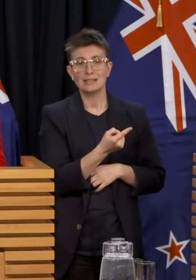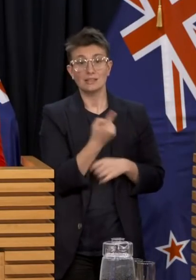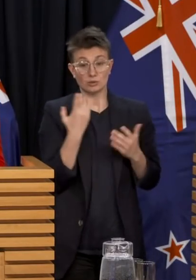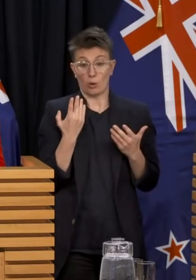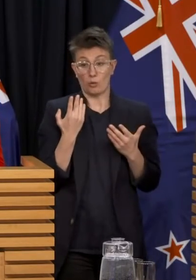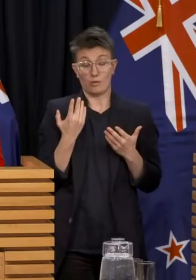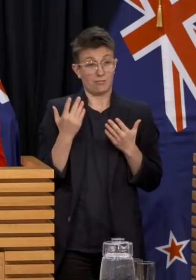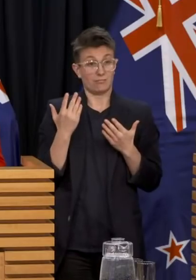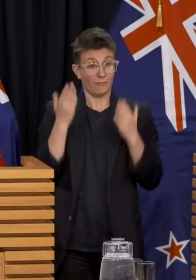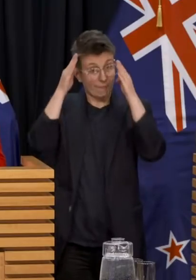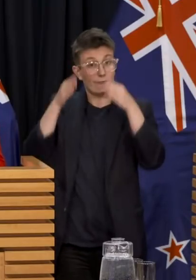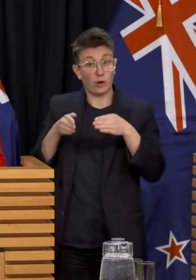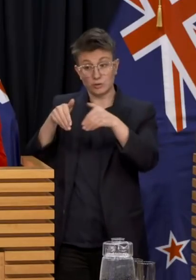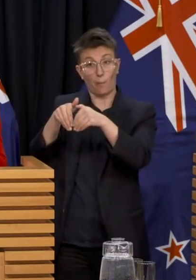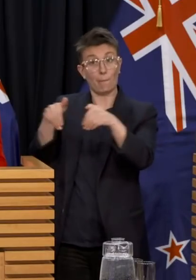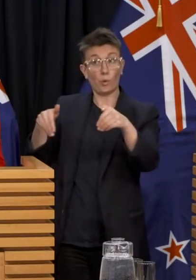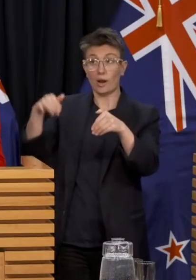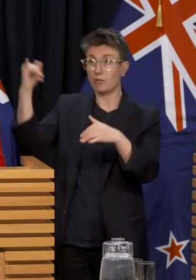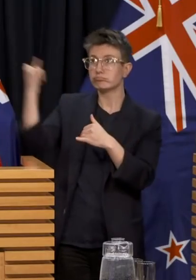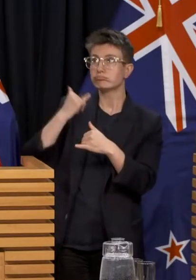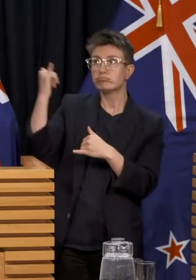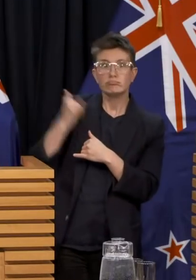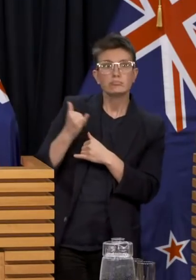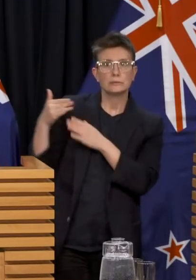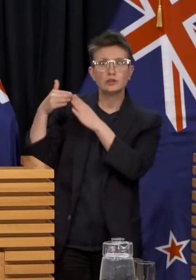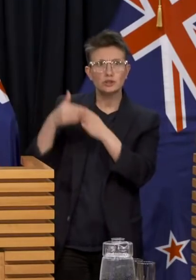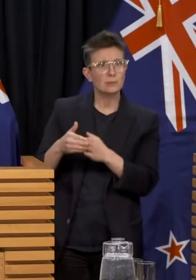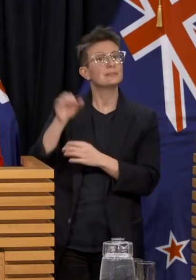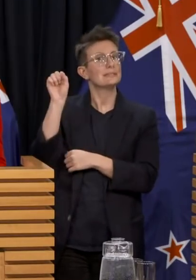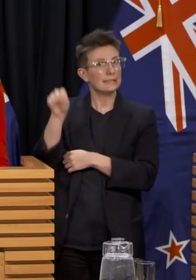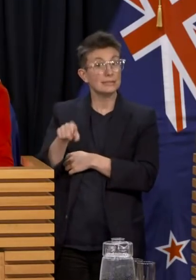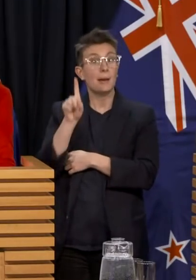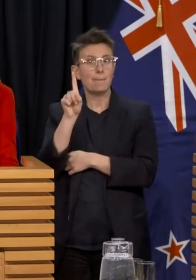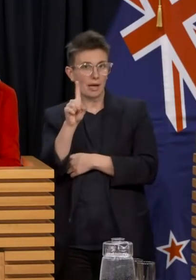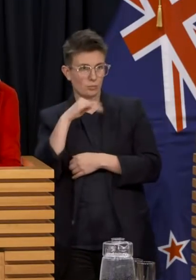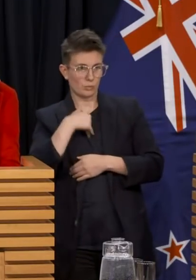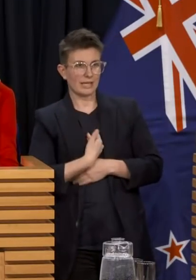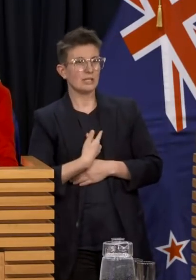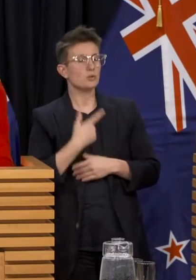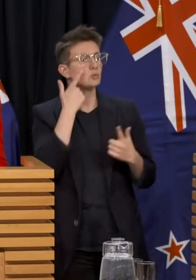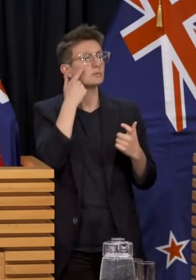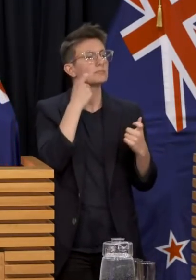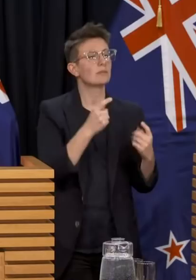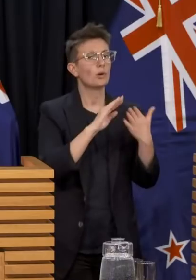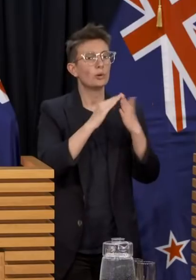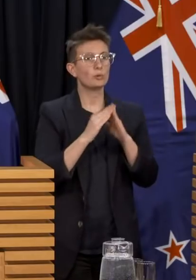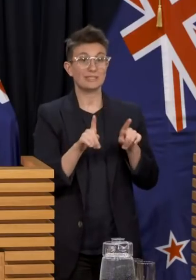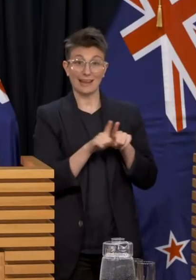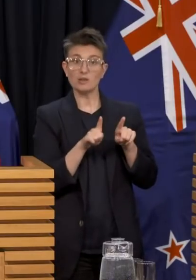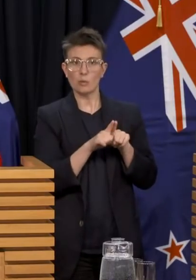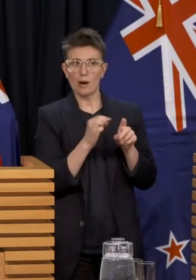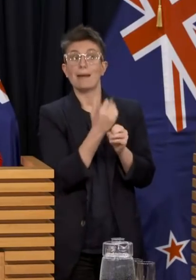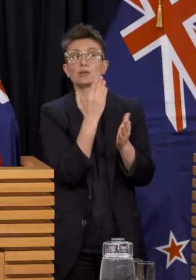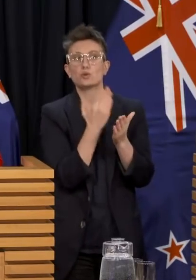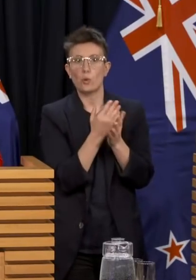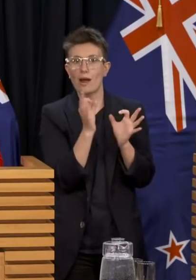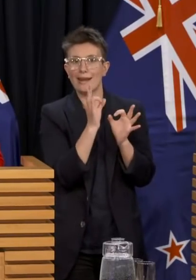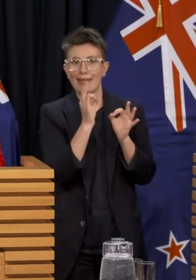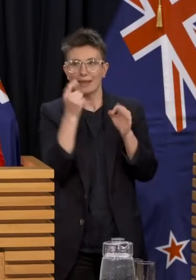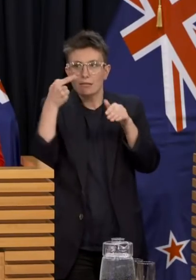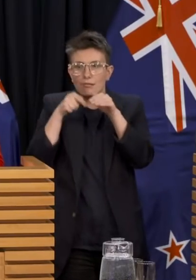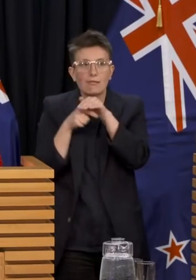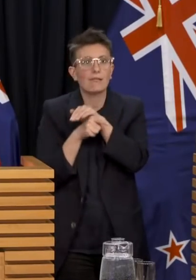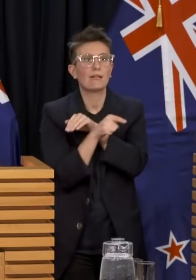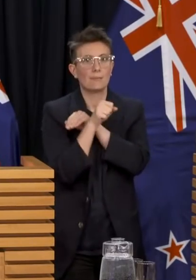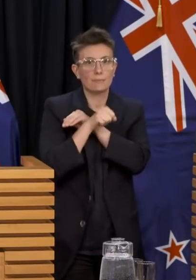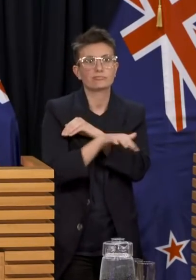first line of defence, surveillance testing is important to ensure it has not crept in undetected. During level 4, we